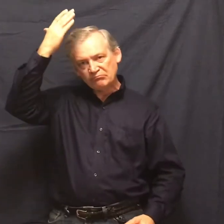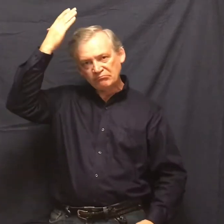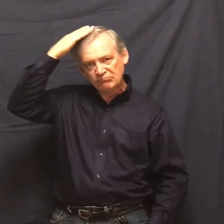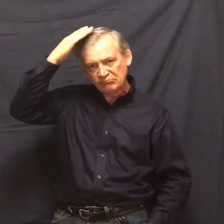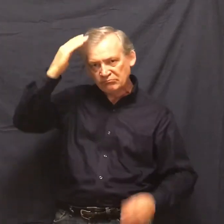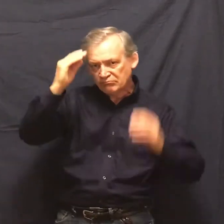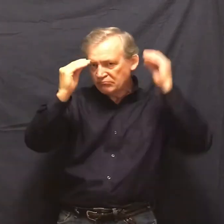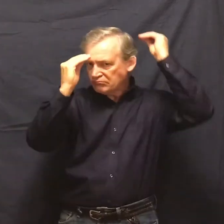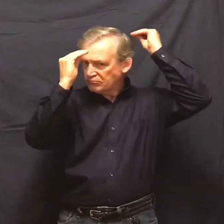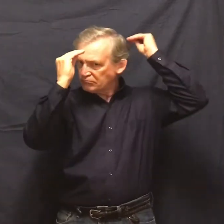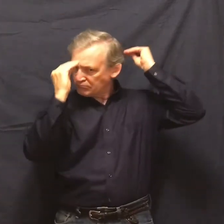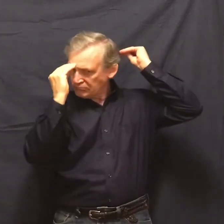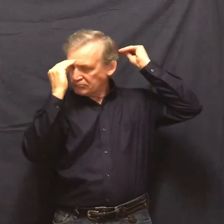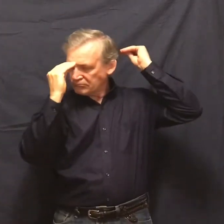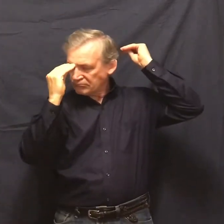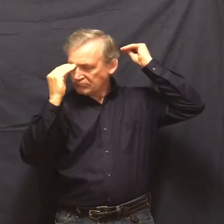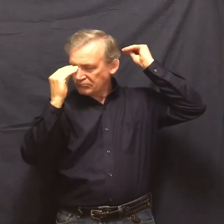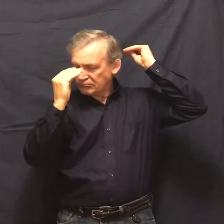He looked kindly at the two in the bunkhouse.